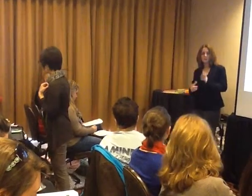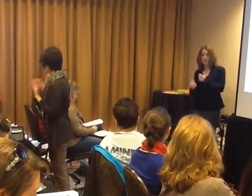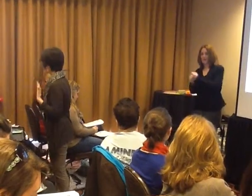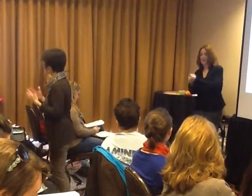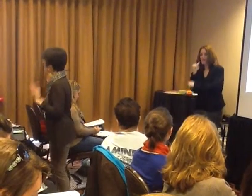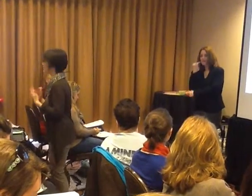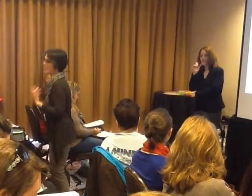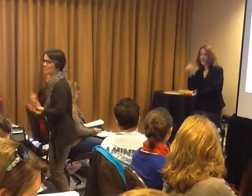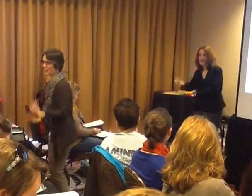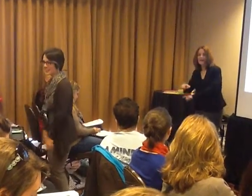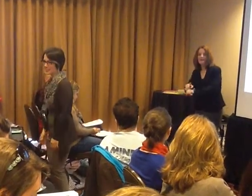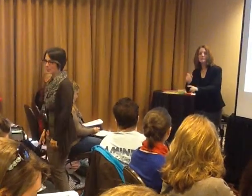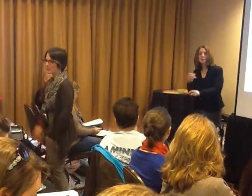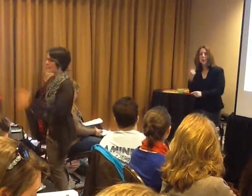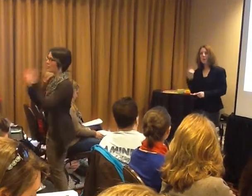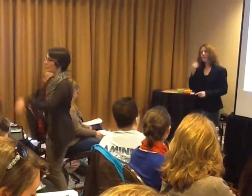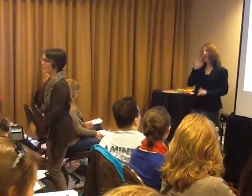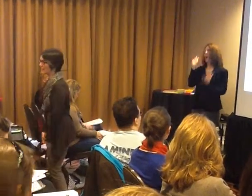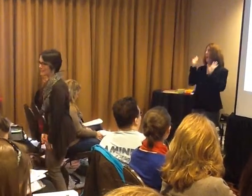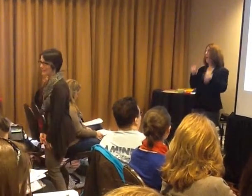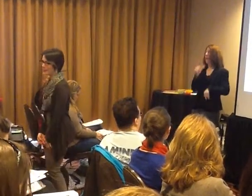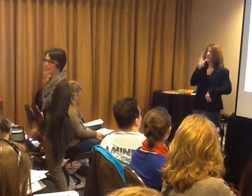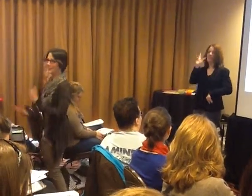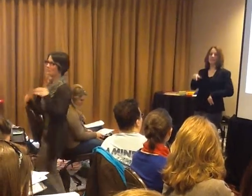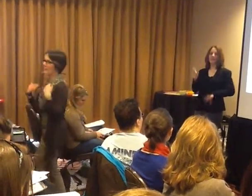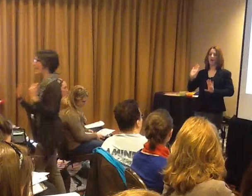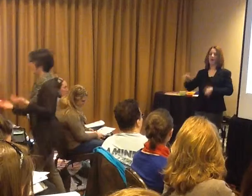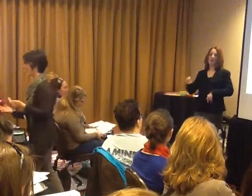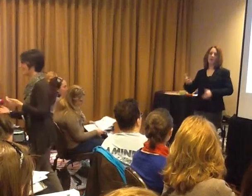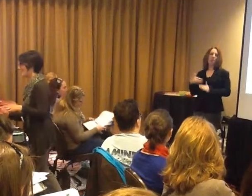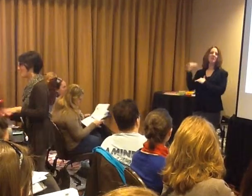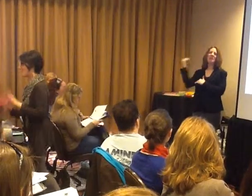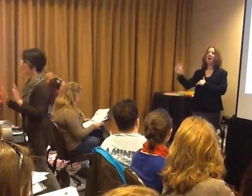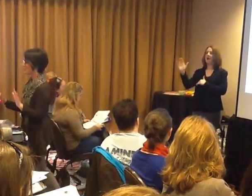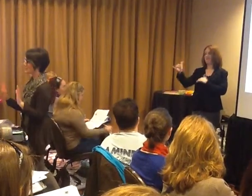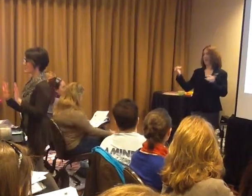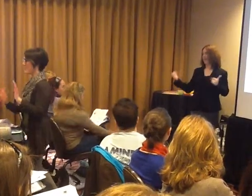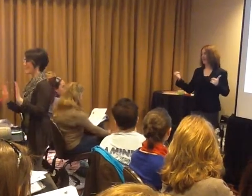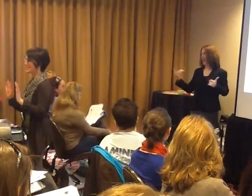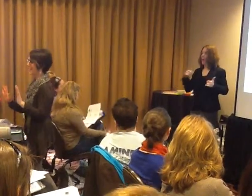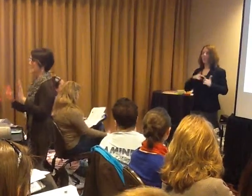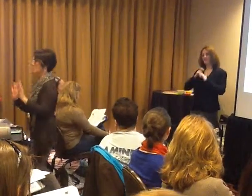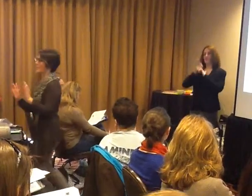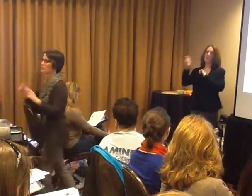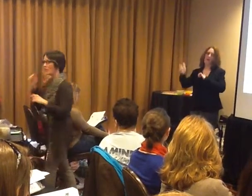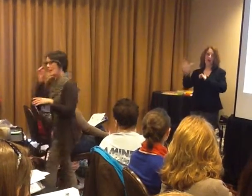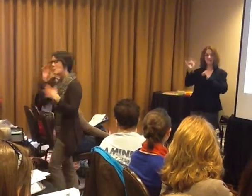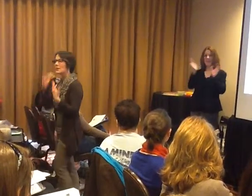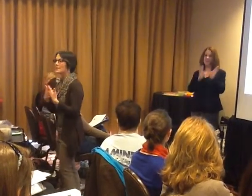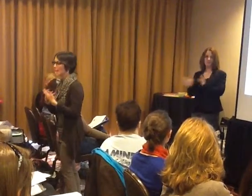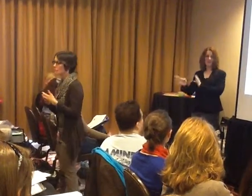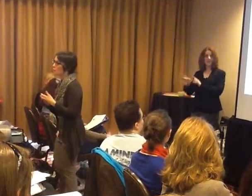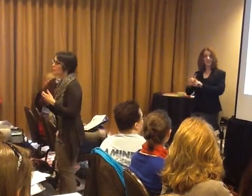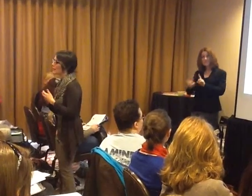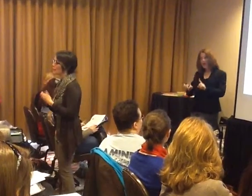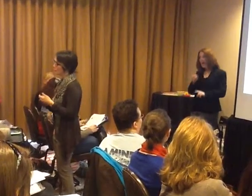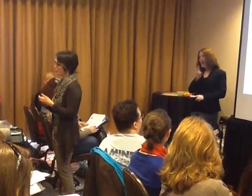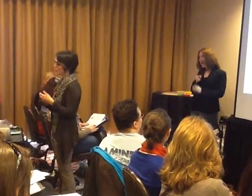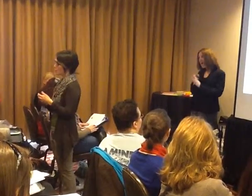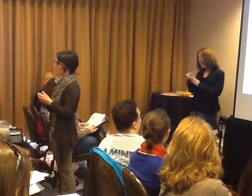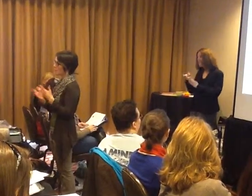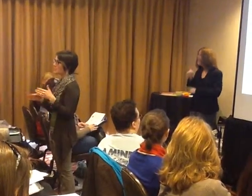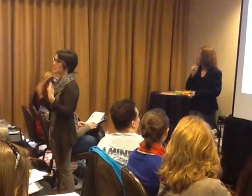it. So we're always looking for things that we could be like, oh, they don't need that. They're beyond that now. We've surpassed that strategy. But it's actually a really